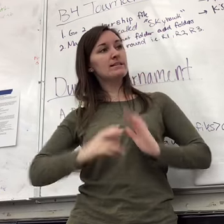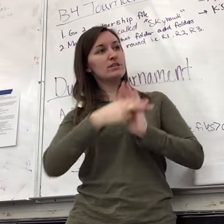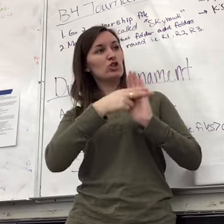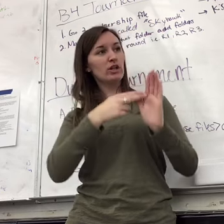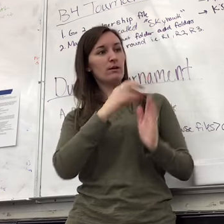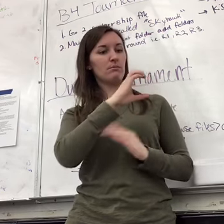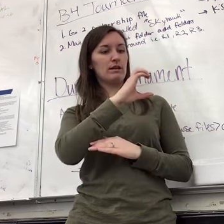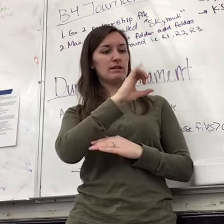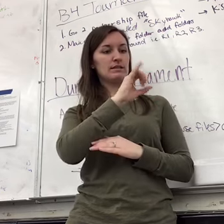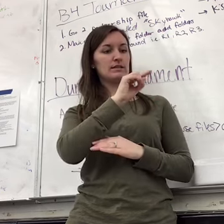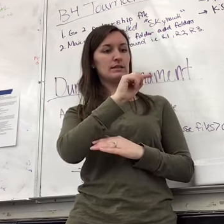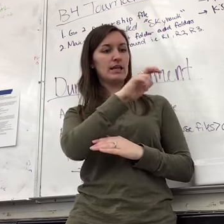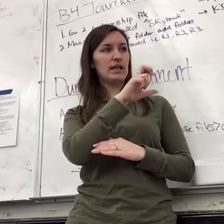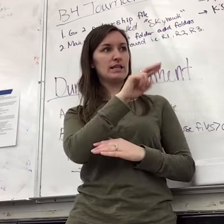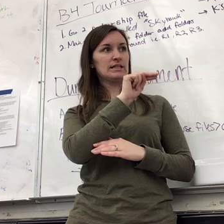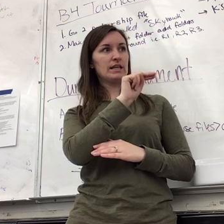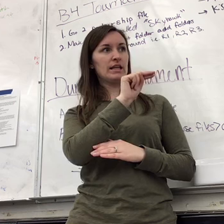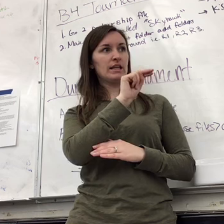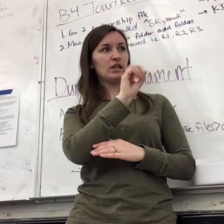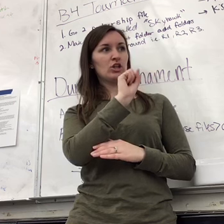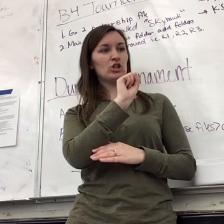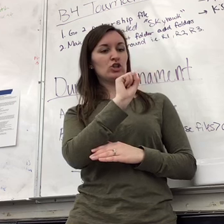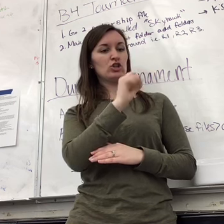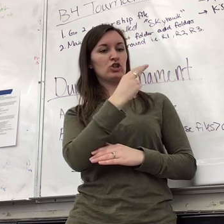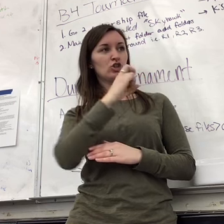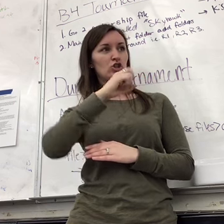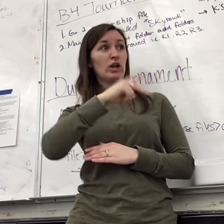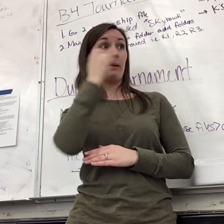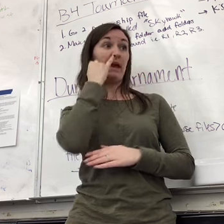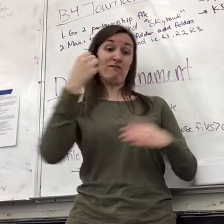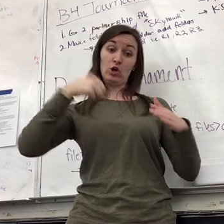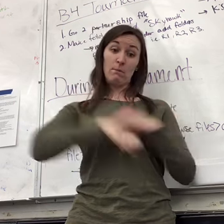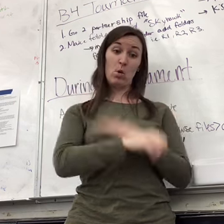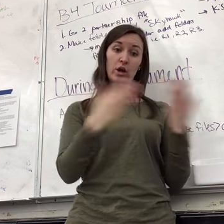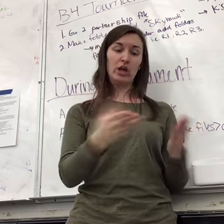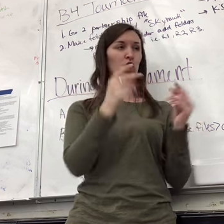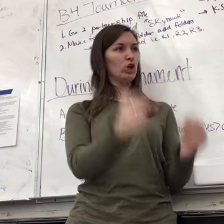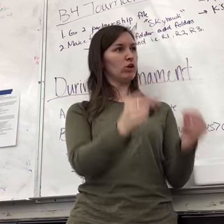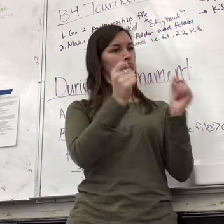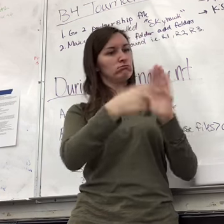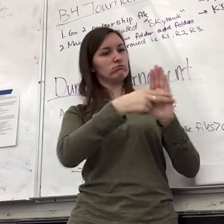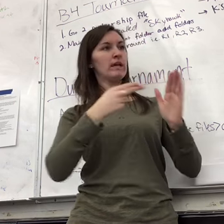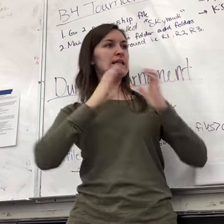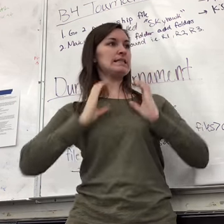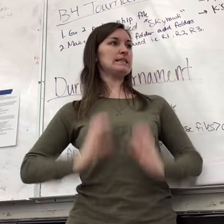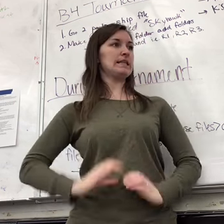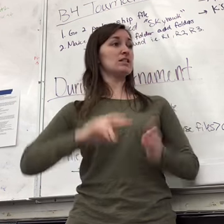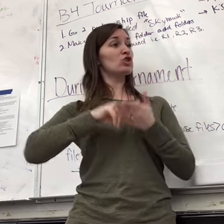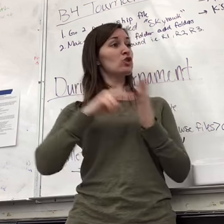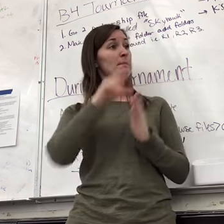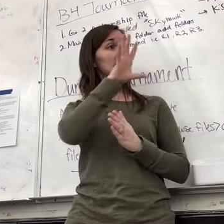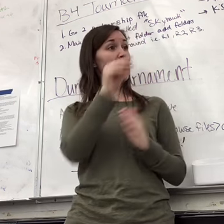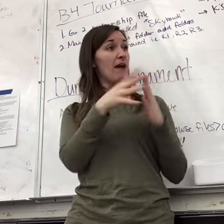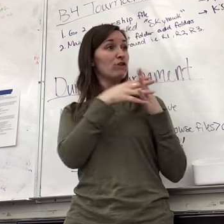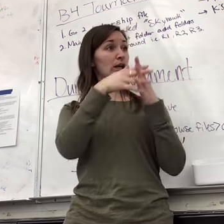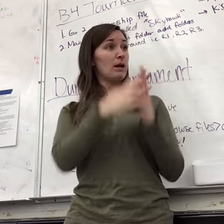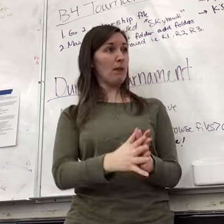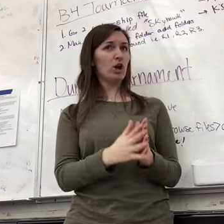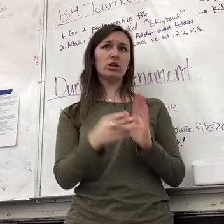are born in the United States, you are automatically a citizen. That gives African Americans the right to citizenship, and also it makes suffragettes